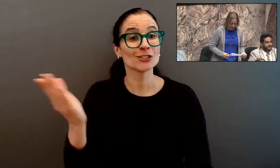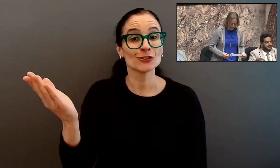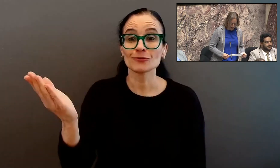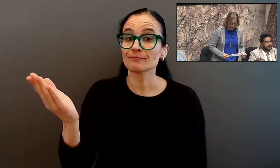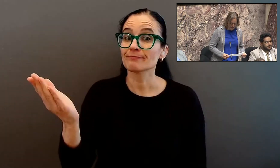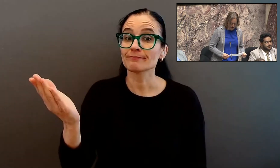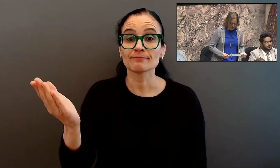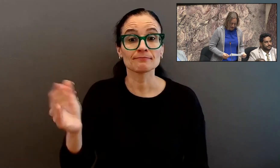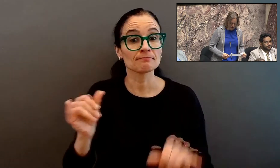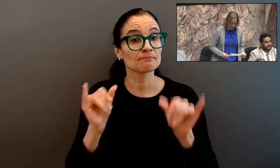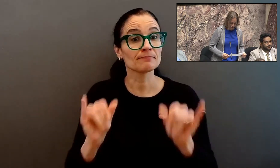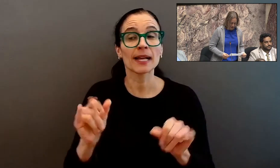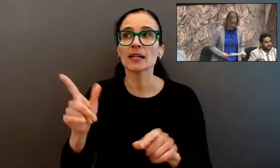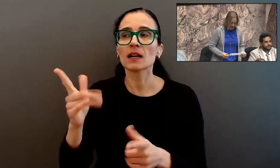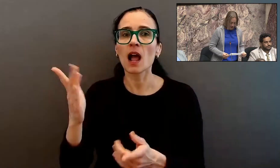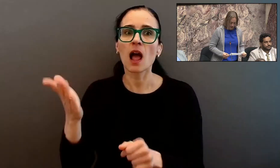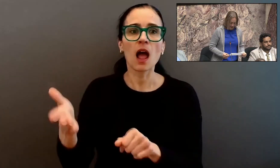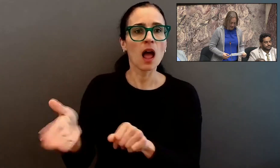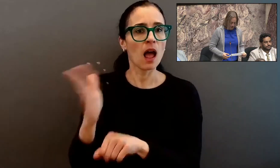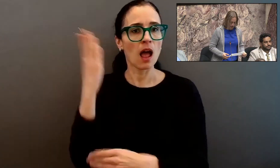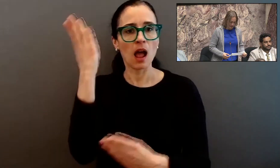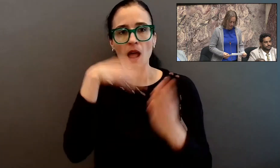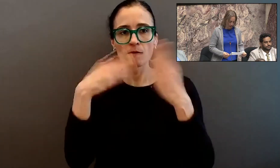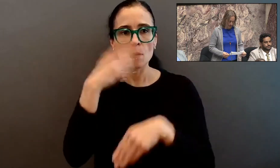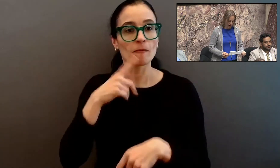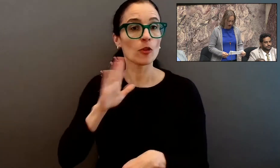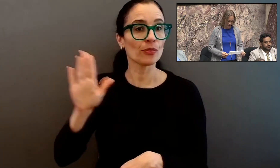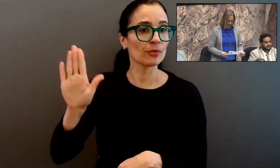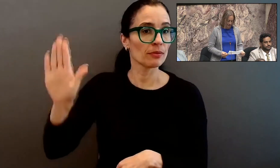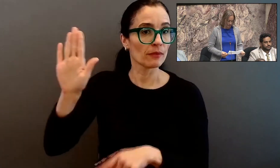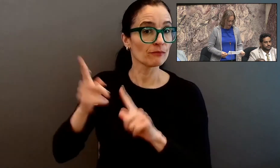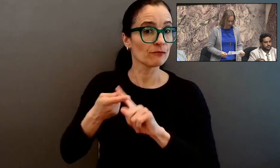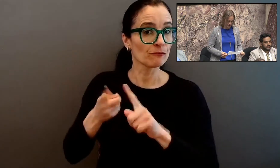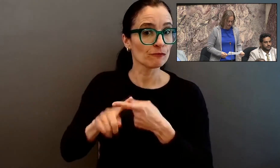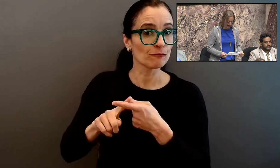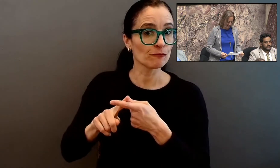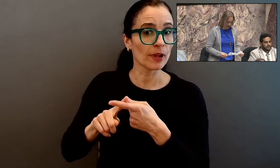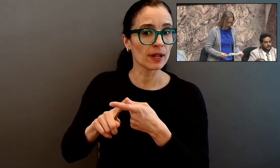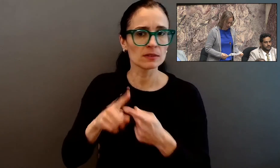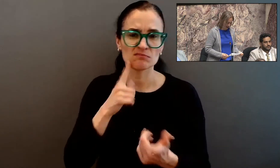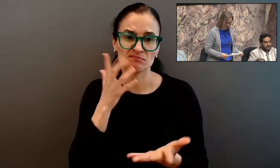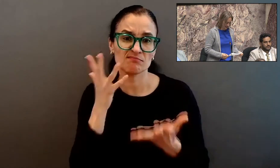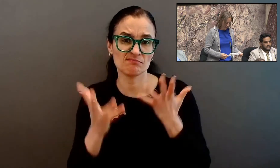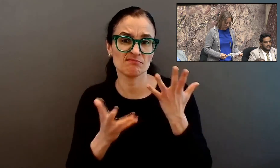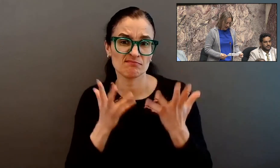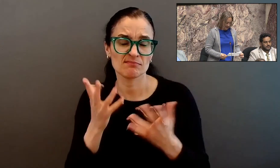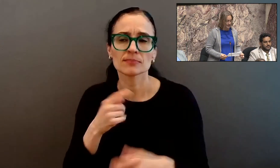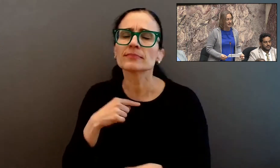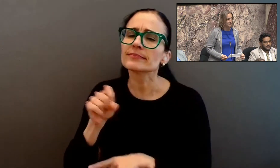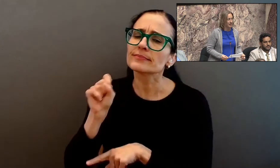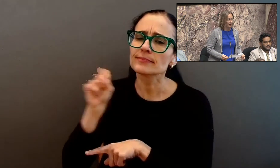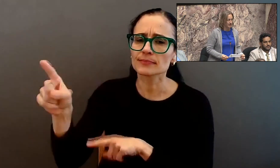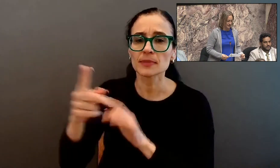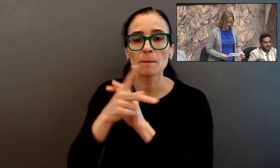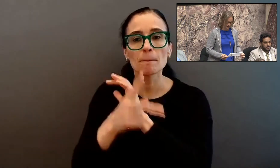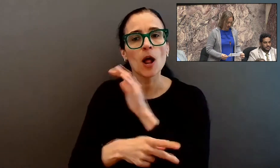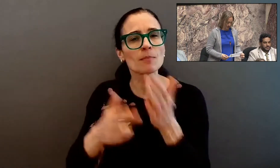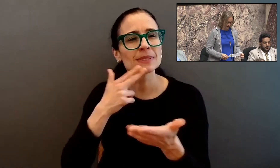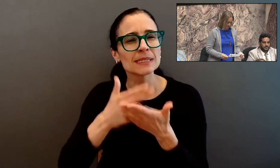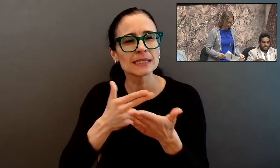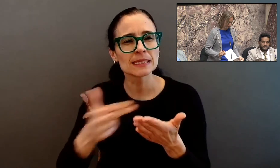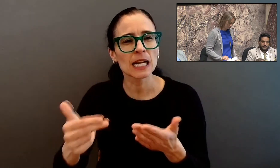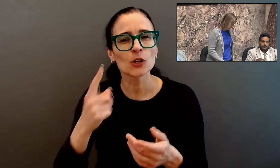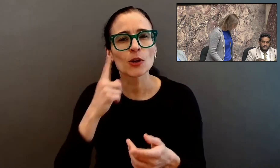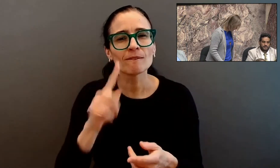for the Parliamentary Secretary for Gender Equity. Does she support the hiring of the Premier's friend, Michael Bryant, as the Downtown East